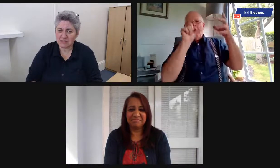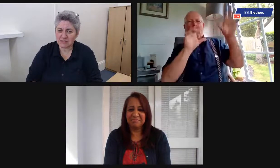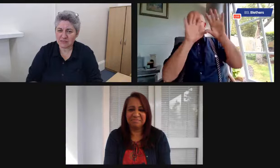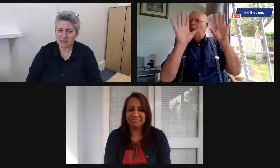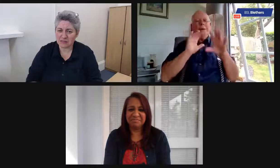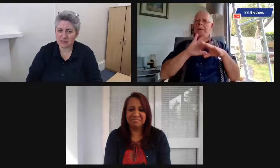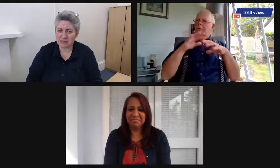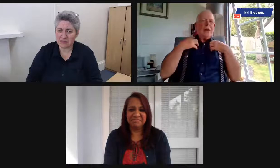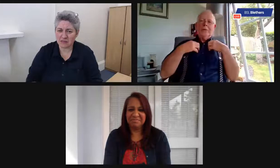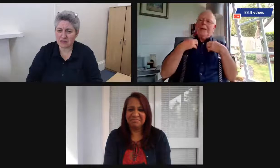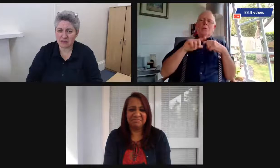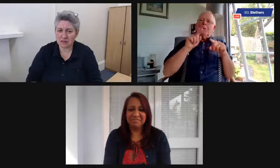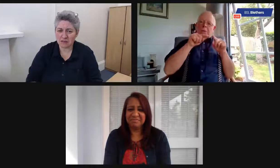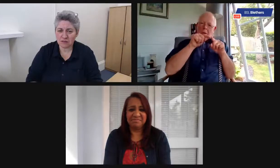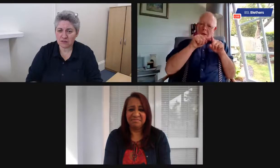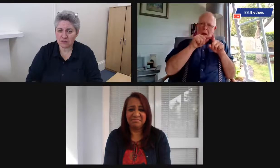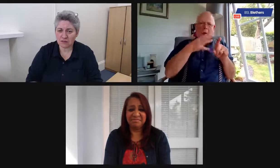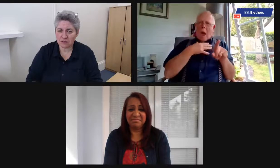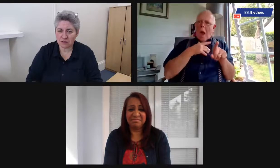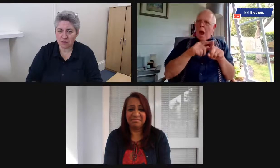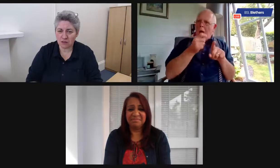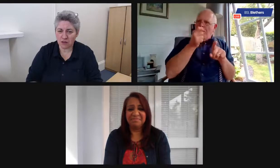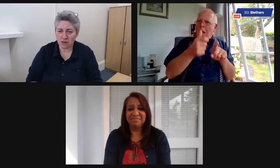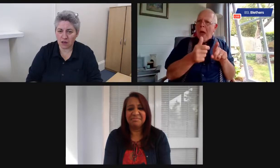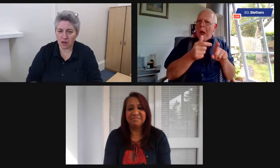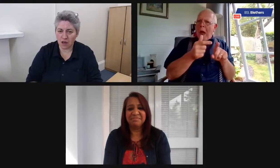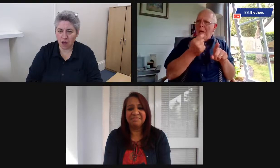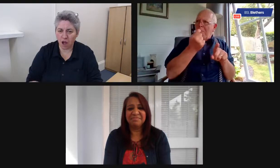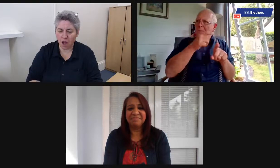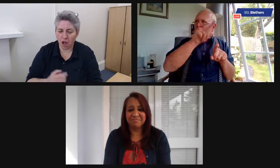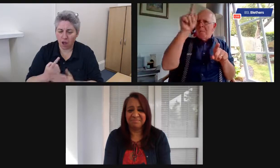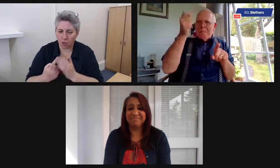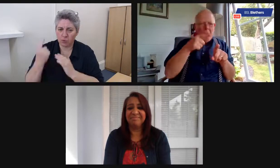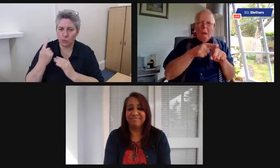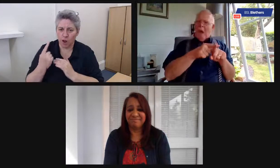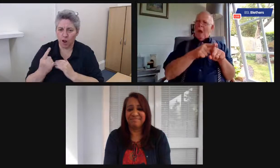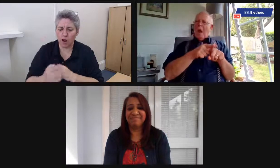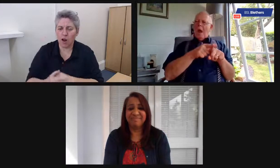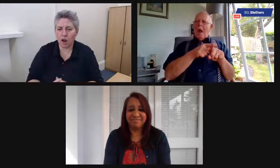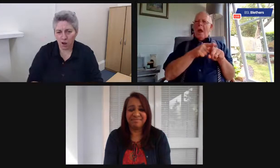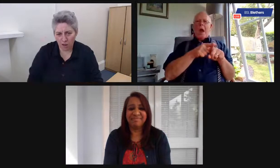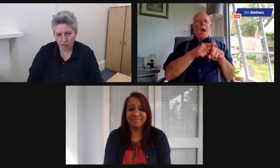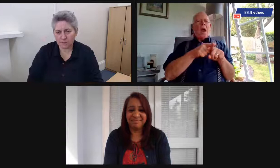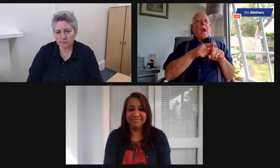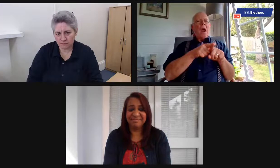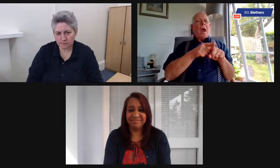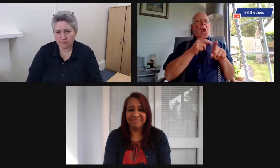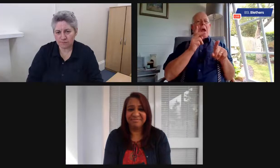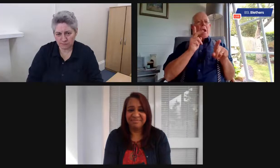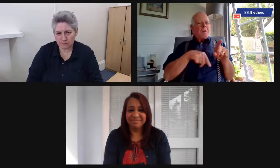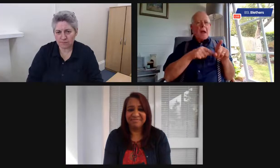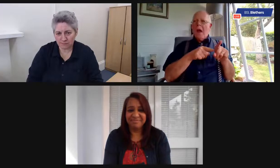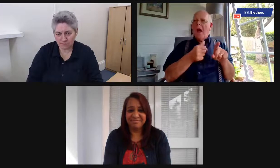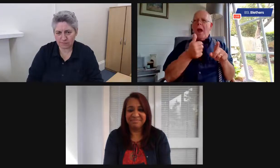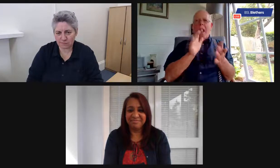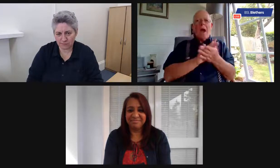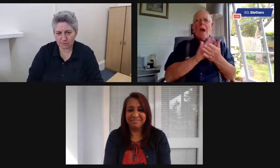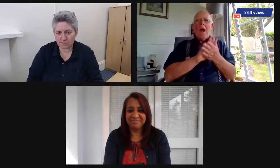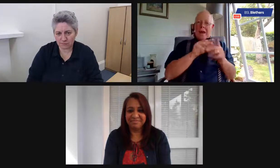a competition of photography skills and who has the best lens. It's about who captures the rarest thing,